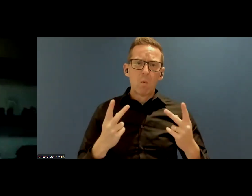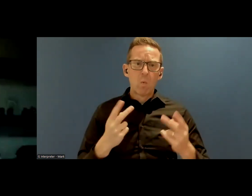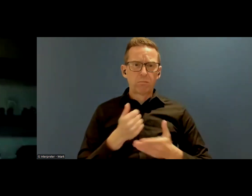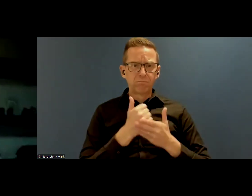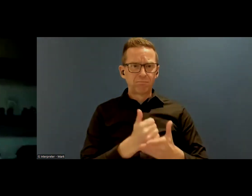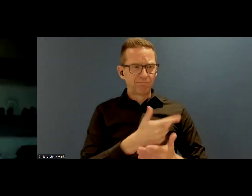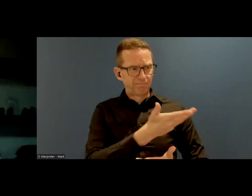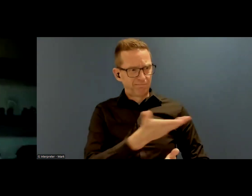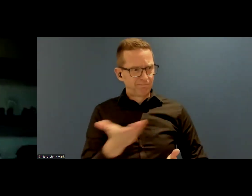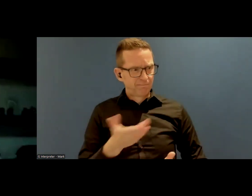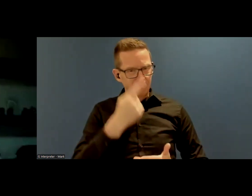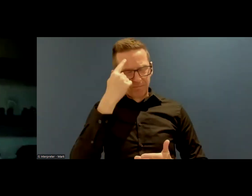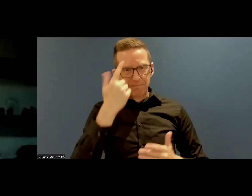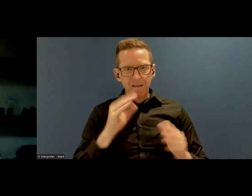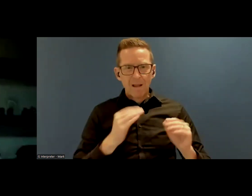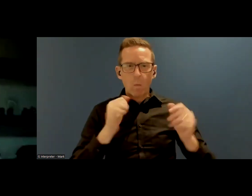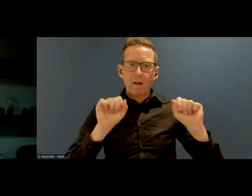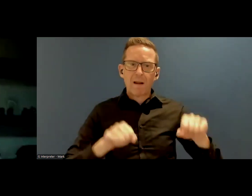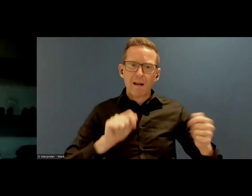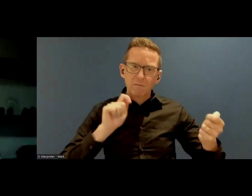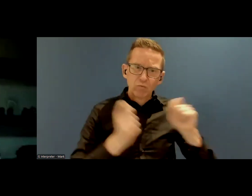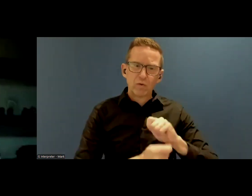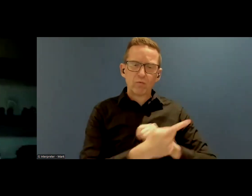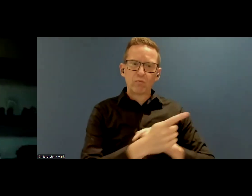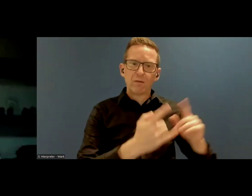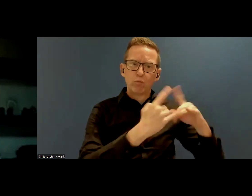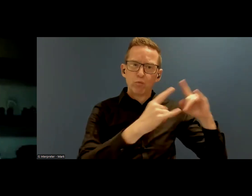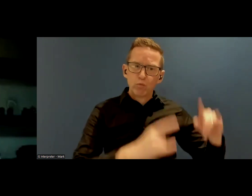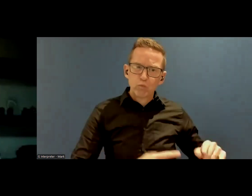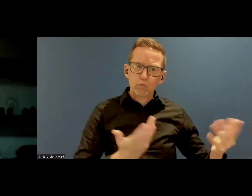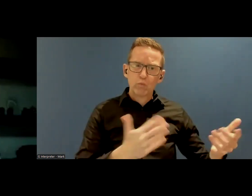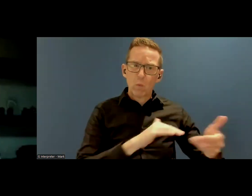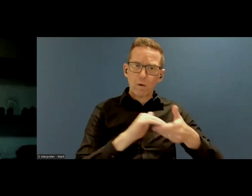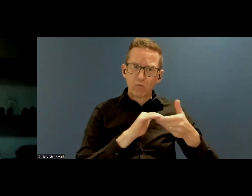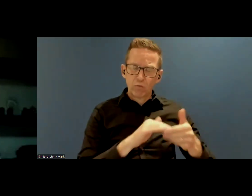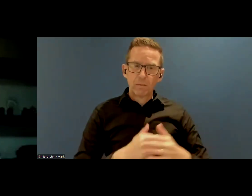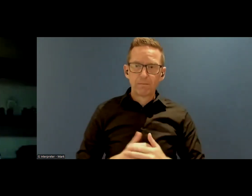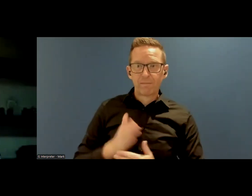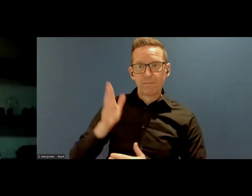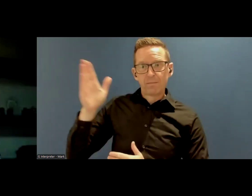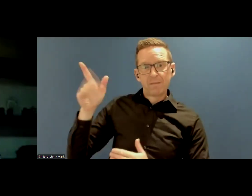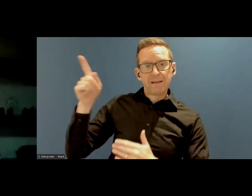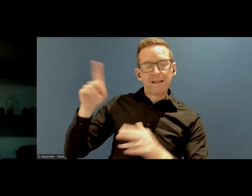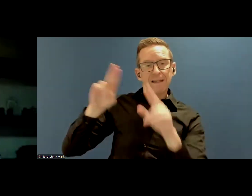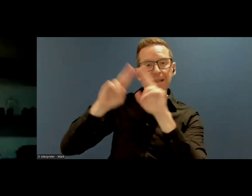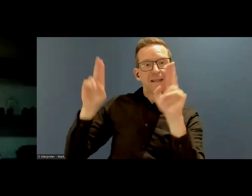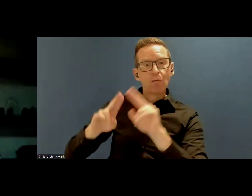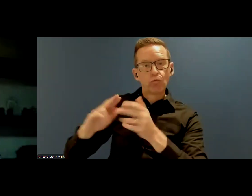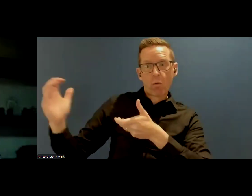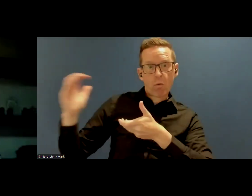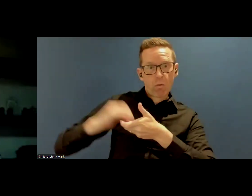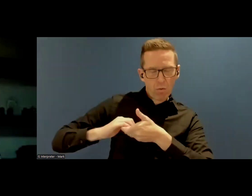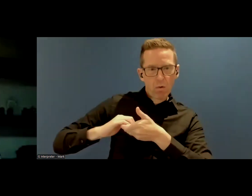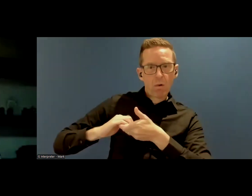And international development cooperation being cut down for civil society, of